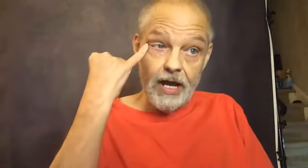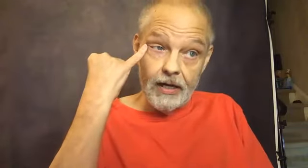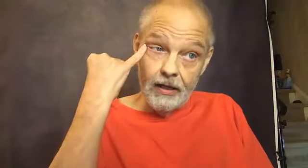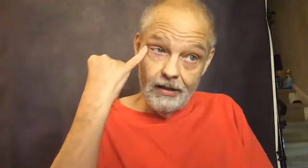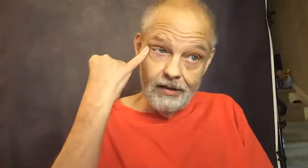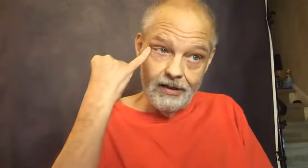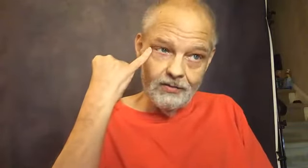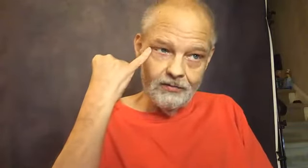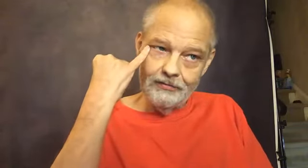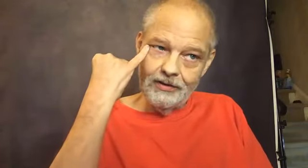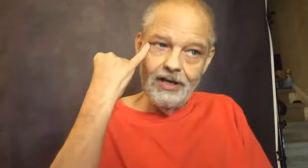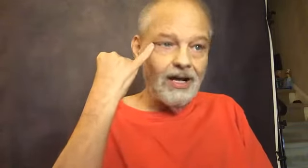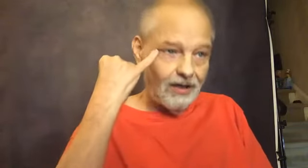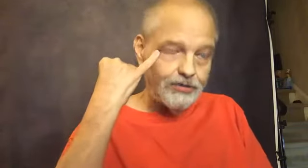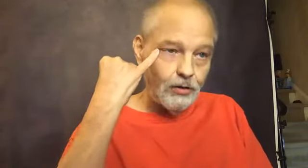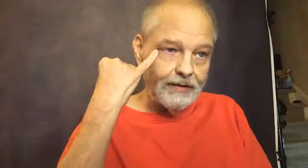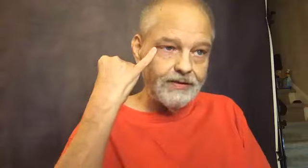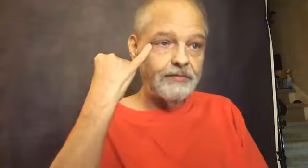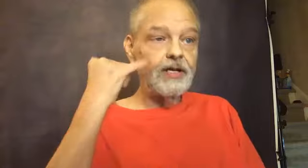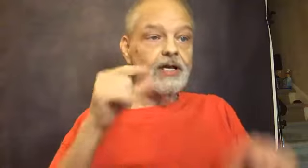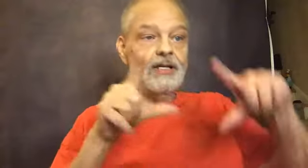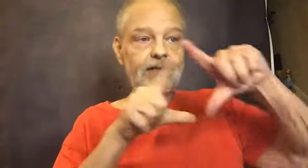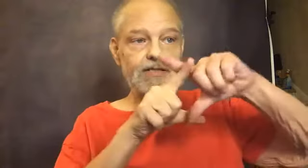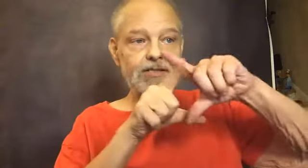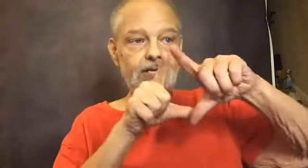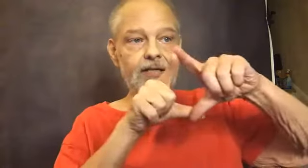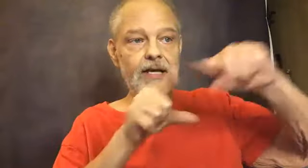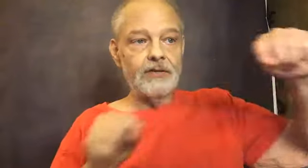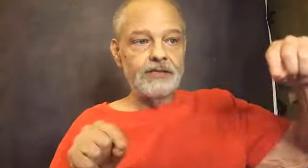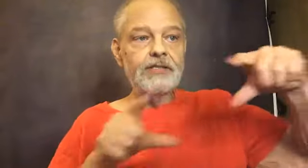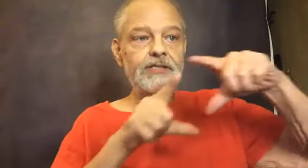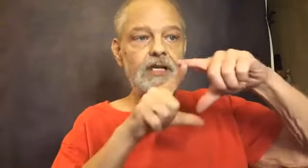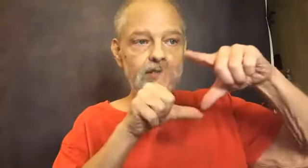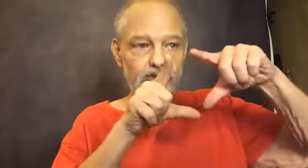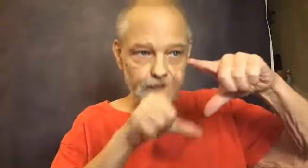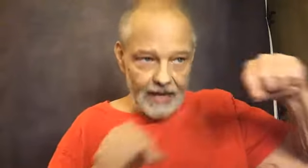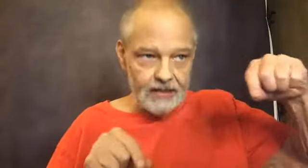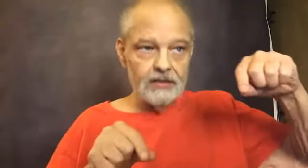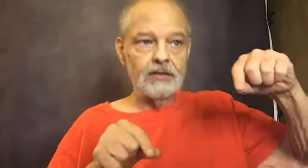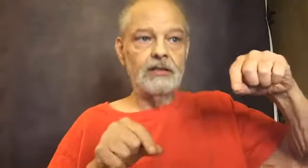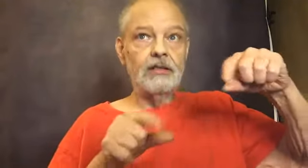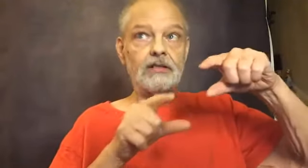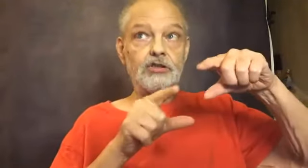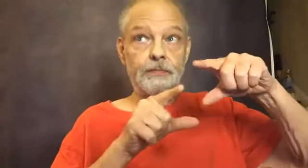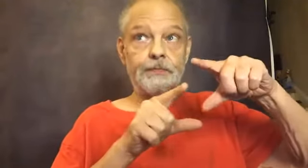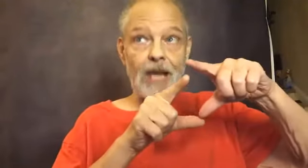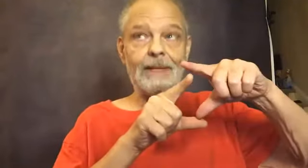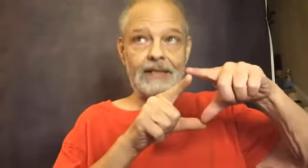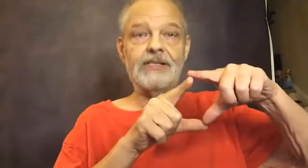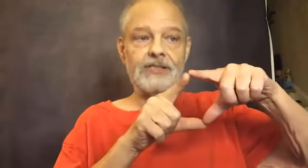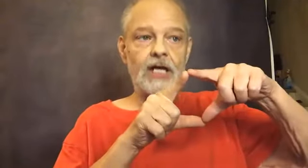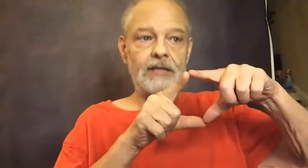J, also offensive. This is a sign now. This is the sign that Japanese sign